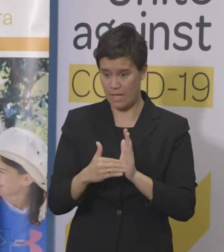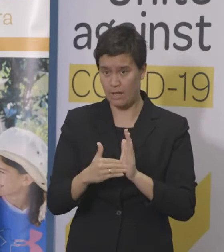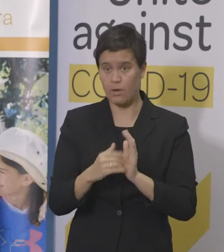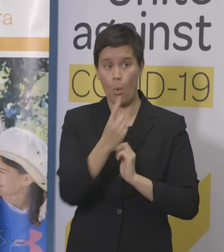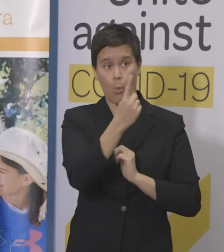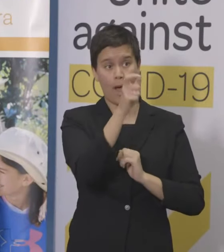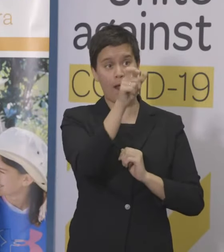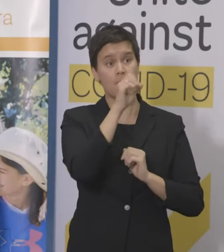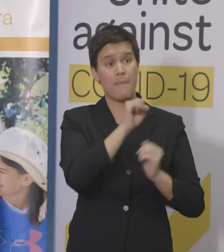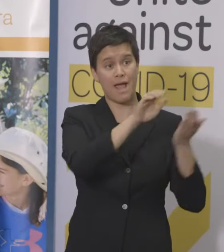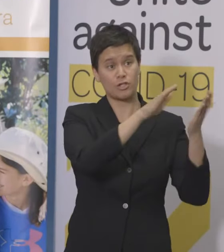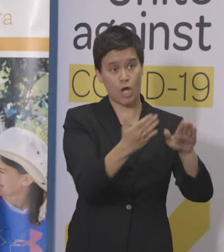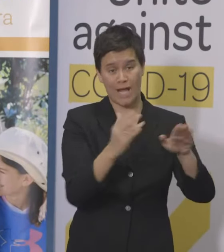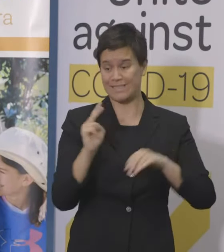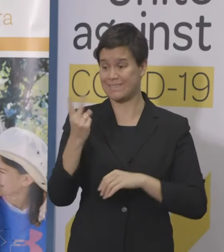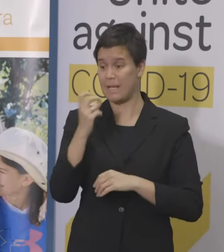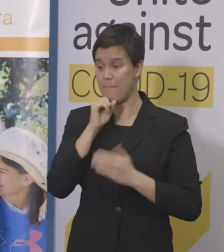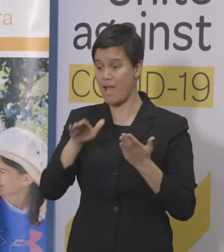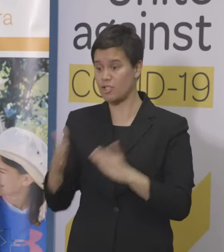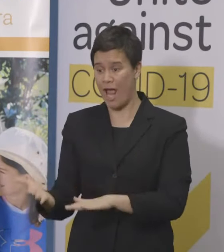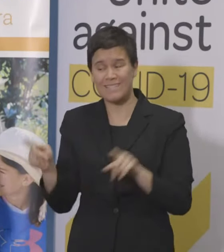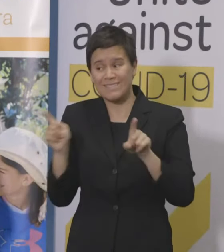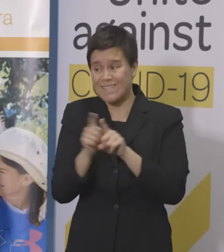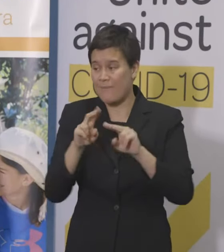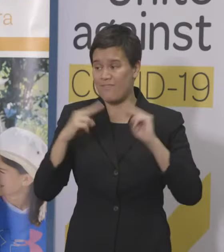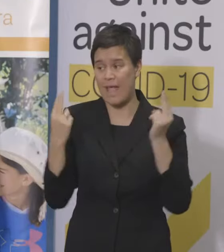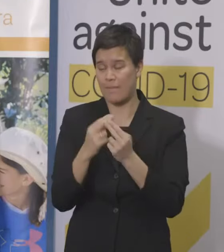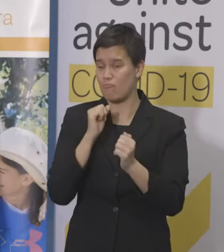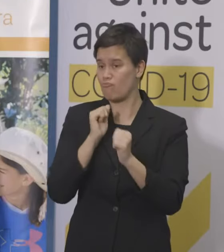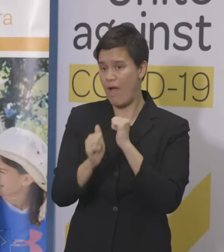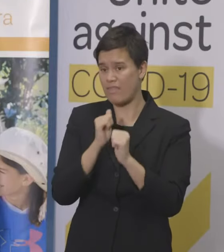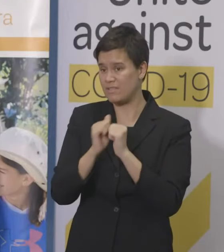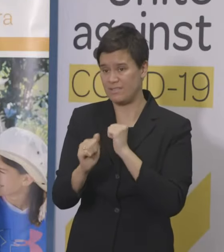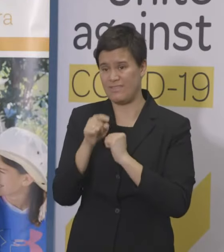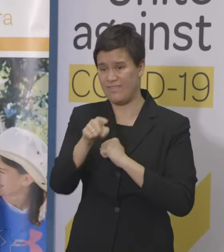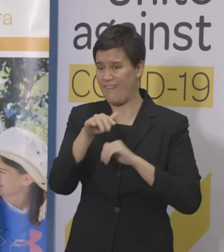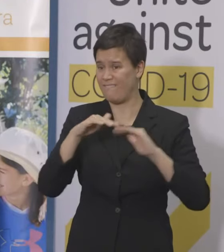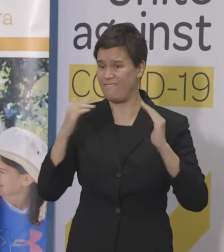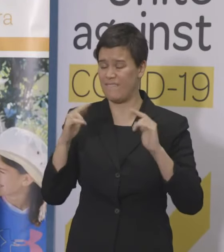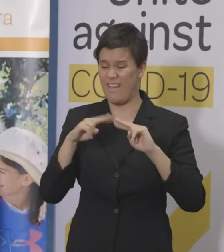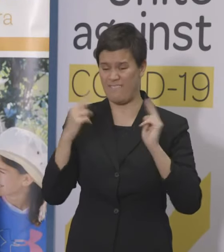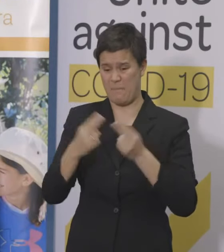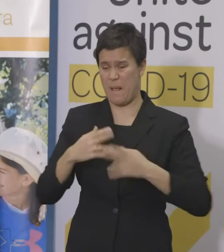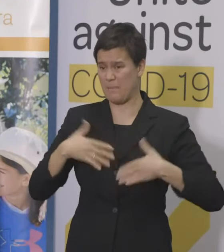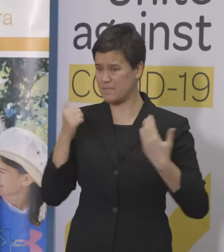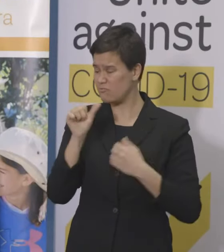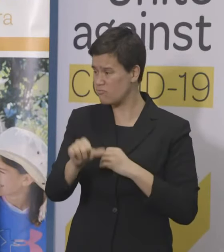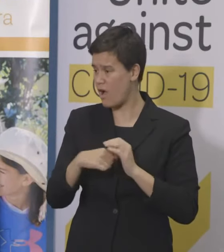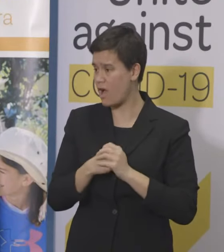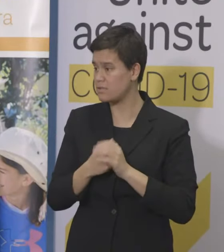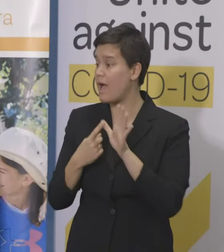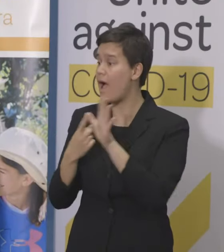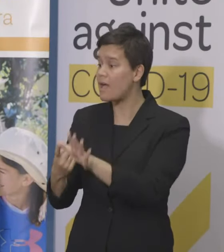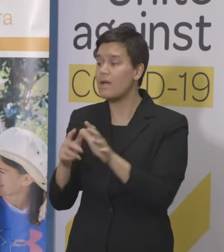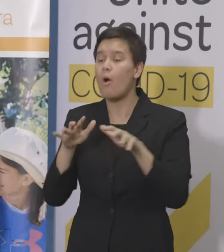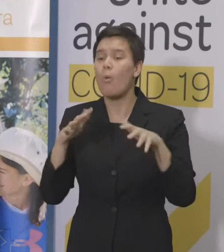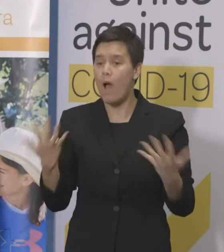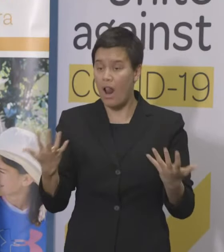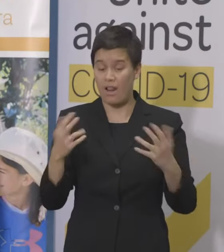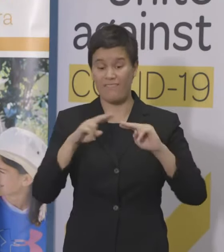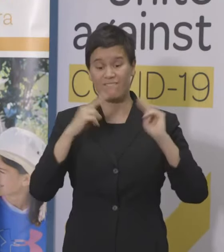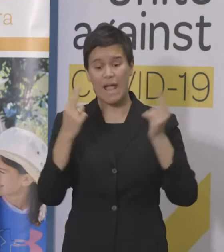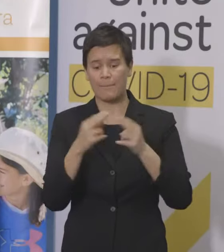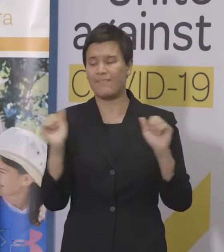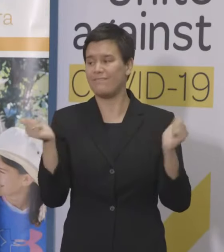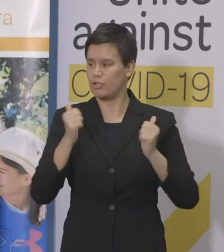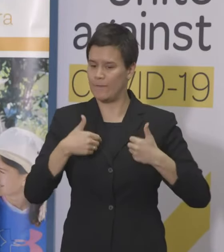how devastating this is for this whānau, and we haven't been directly in touch, but clearly we have passed through our condolences to the family, and also, you know,